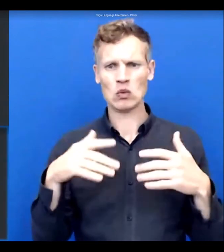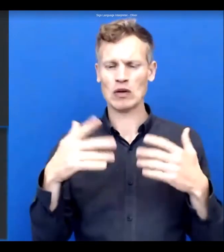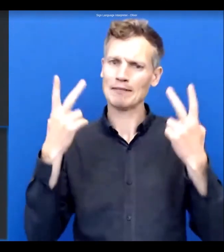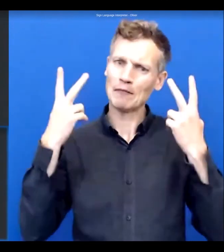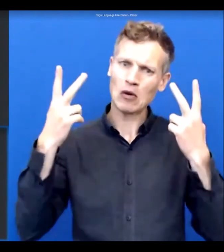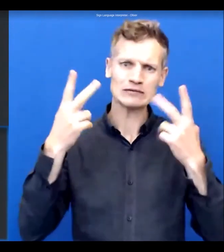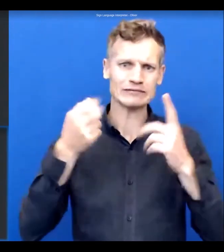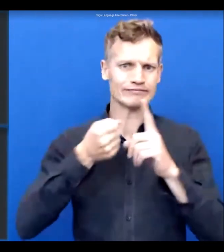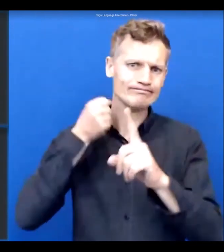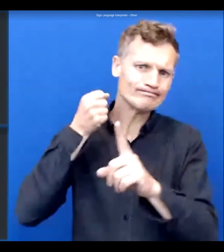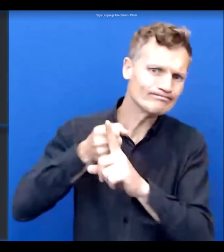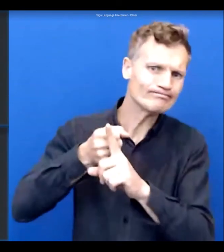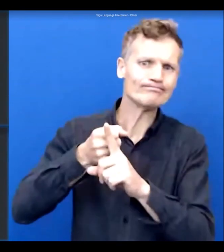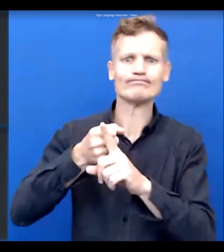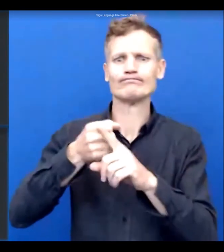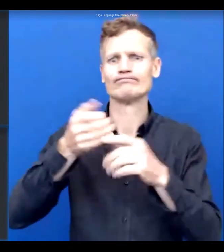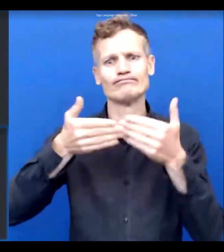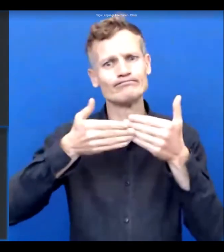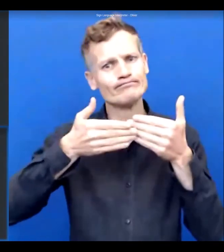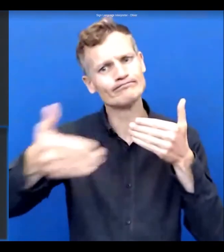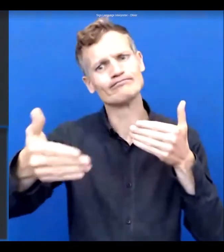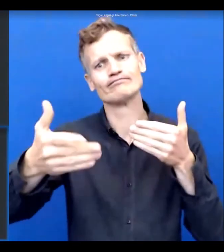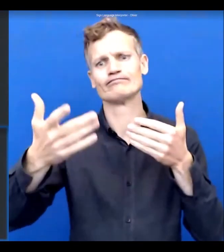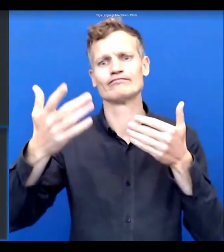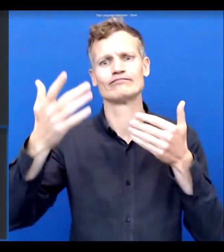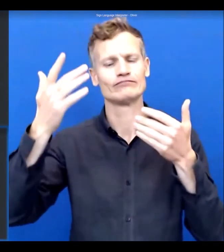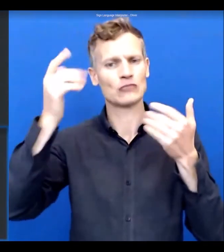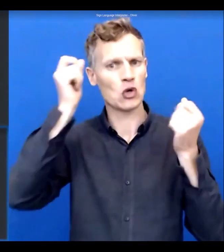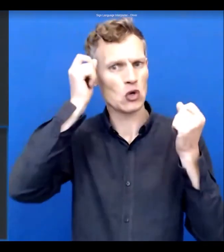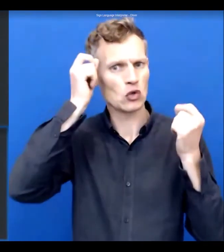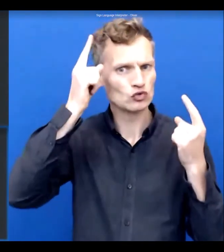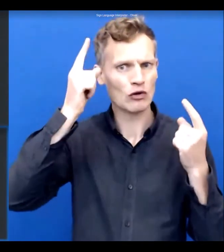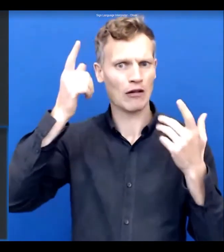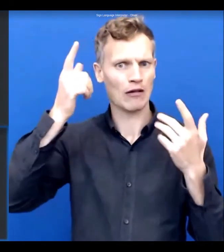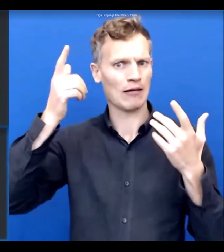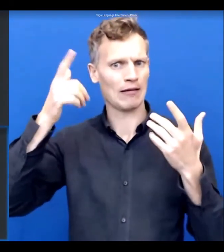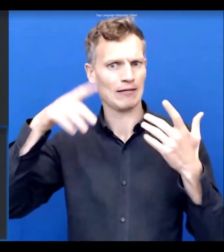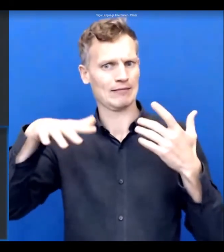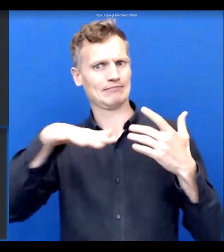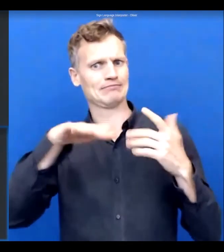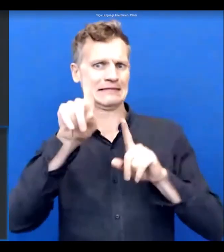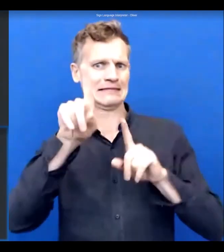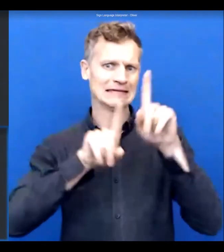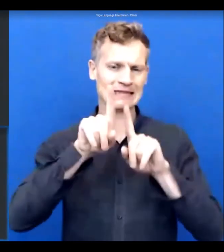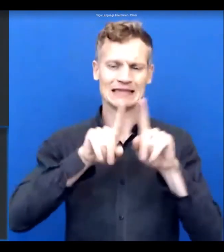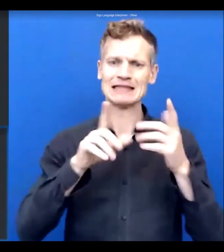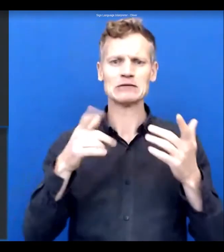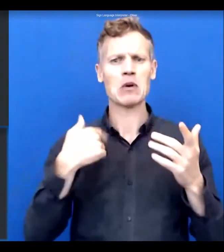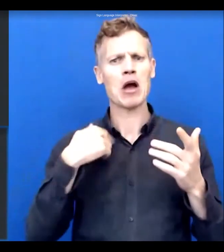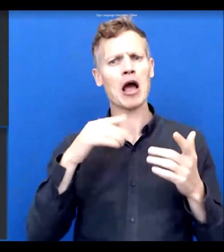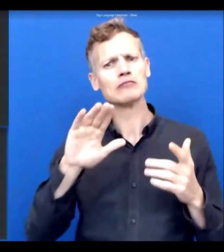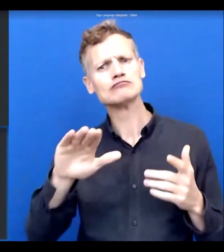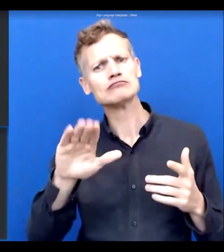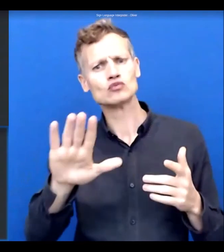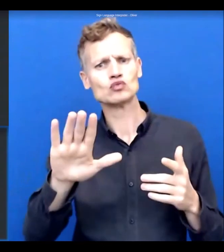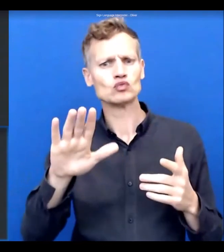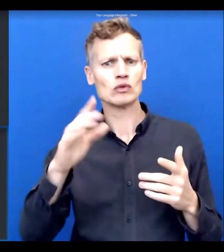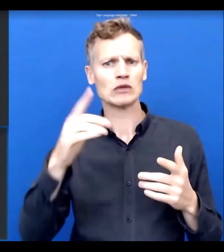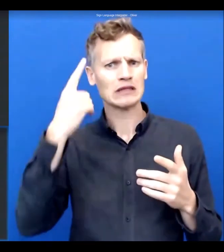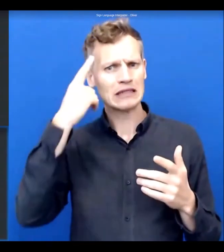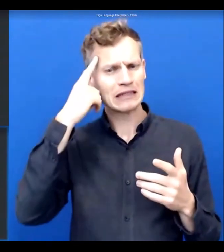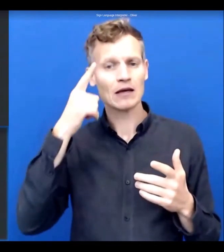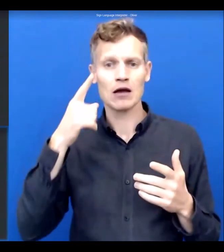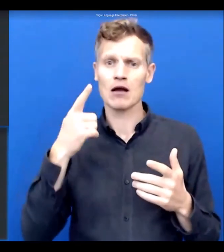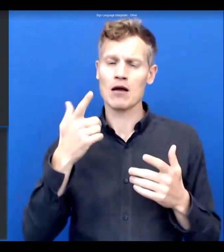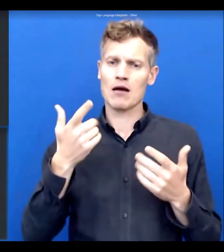on the cultural sector. I would like to have your opinion and in particular know if the governance tool that